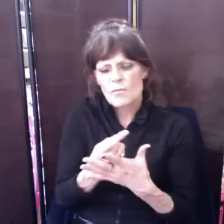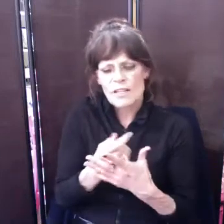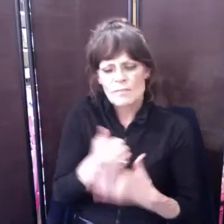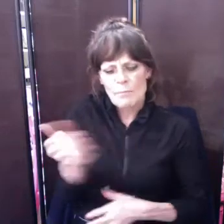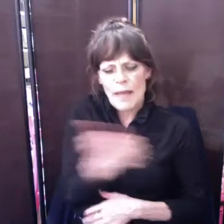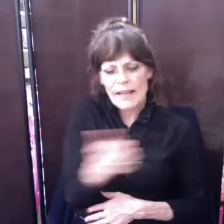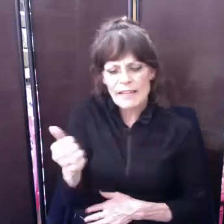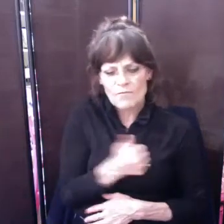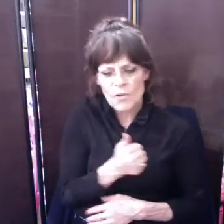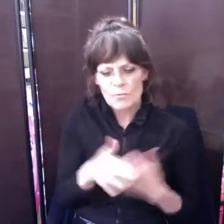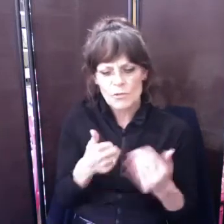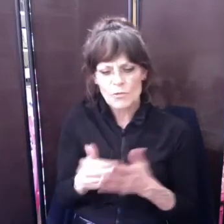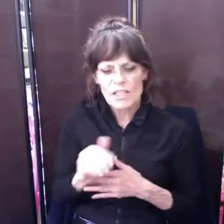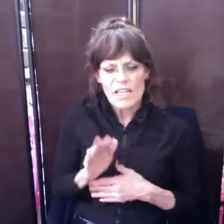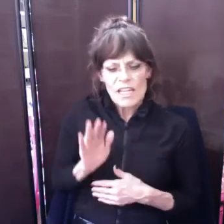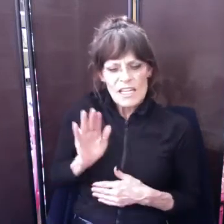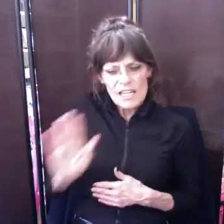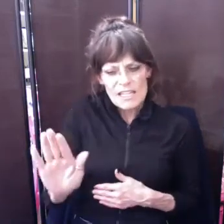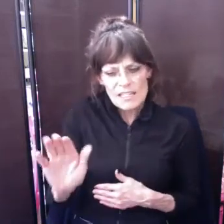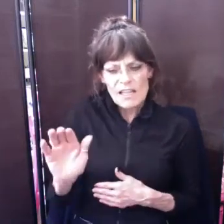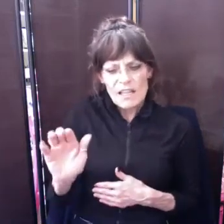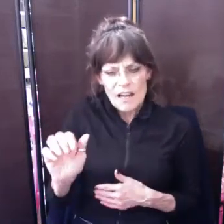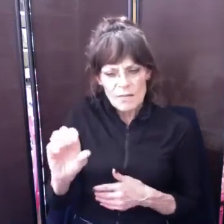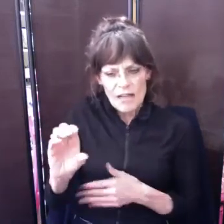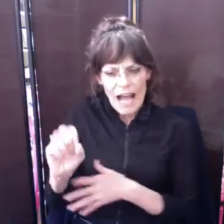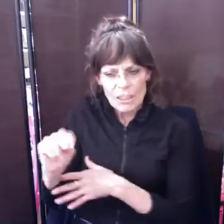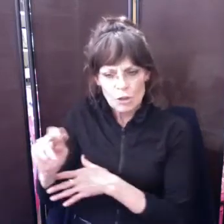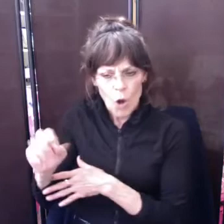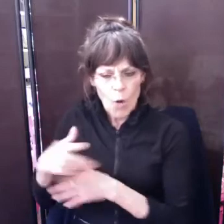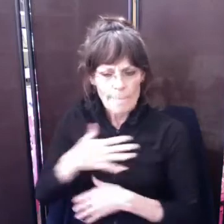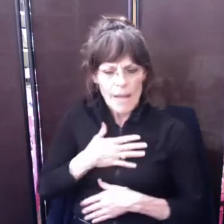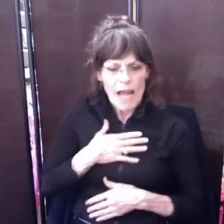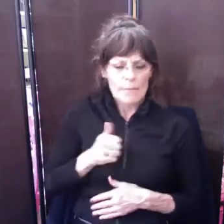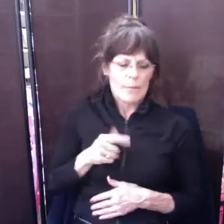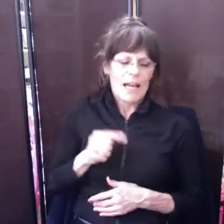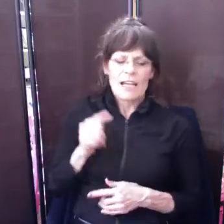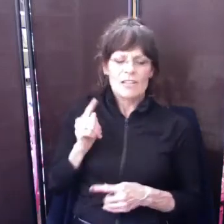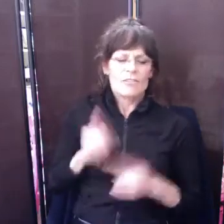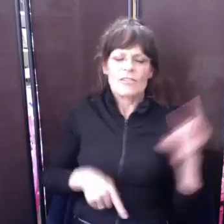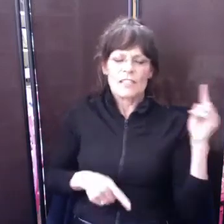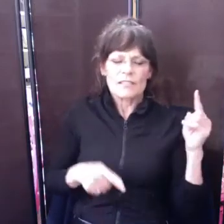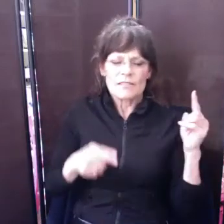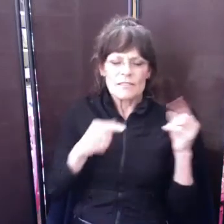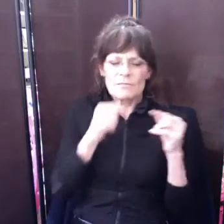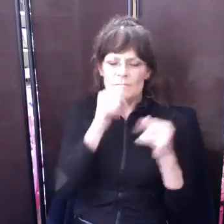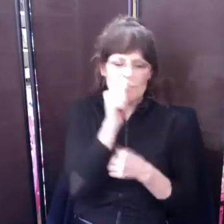his condominium here in Brentwood, because I could not bear the thought of my father eating a solitary breakfast every single morning. It broke